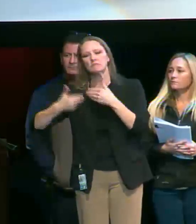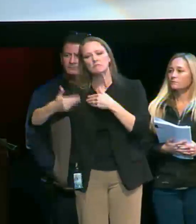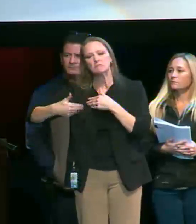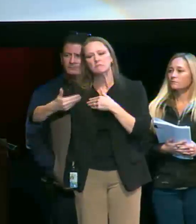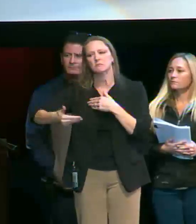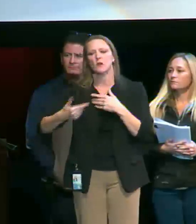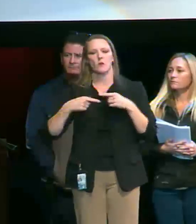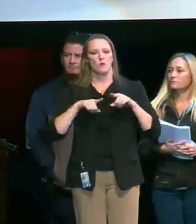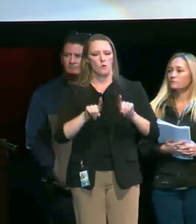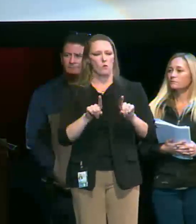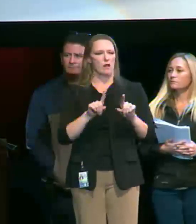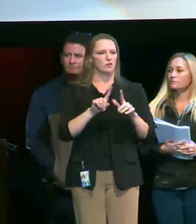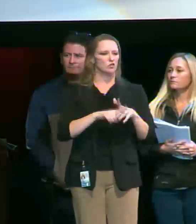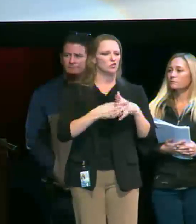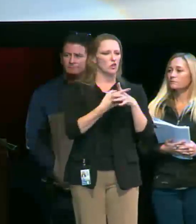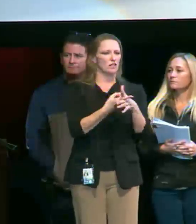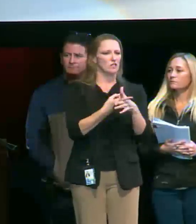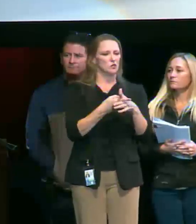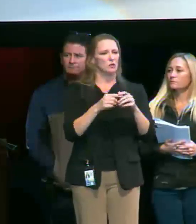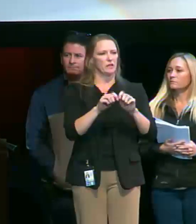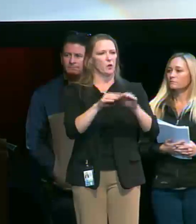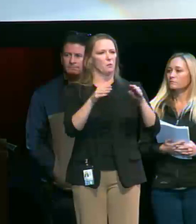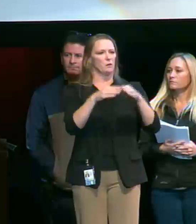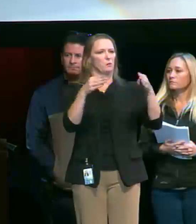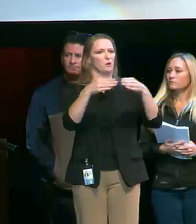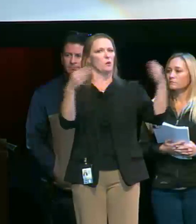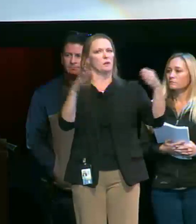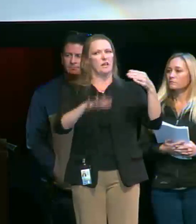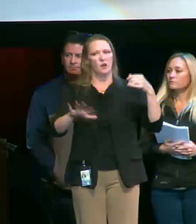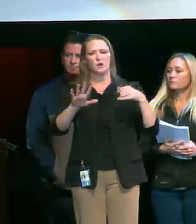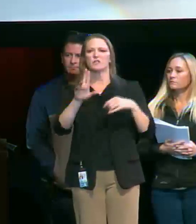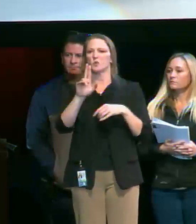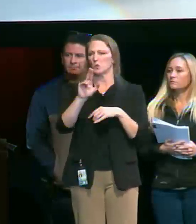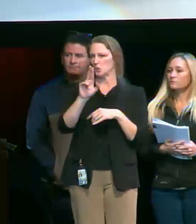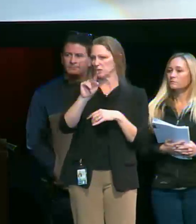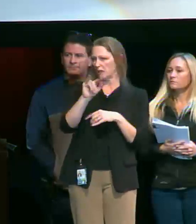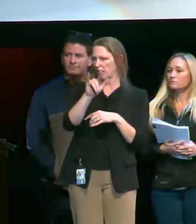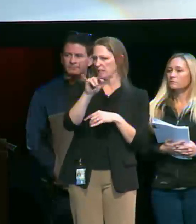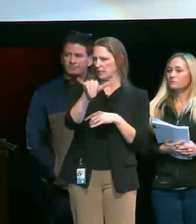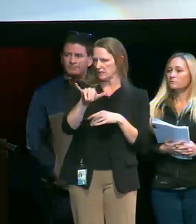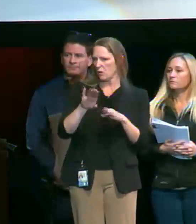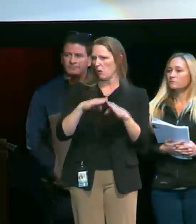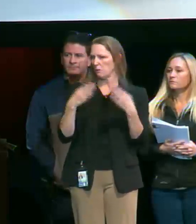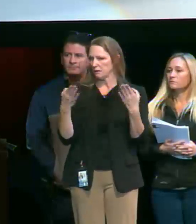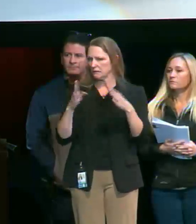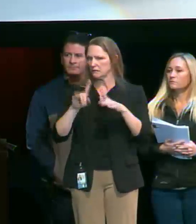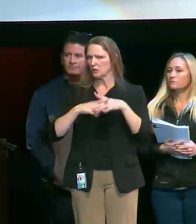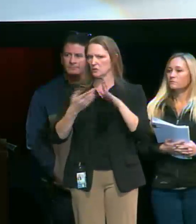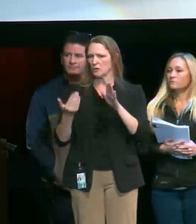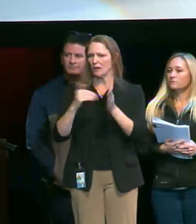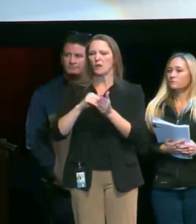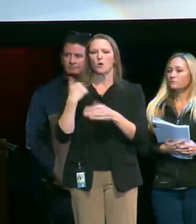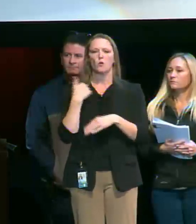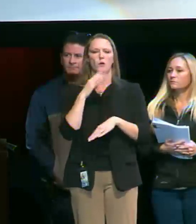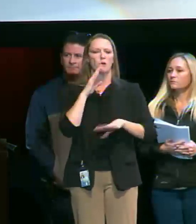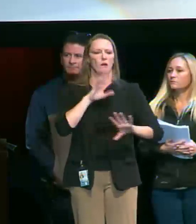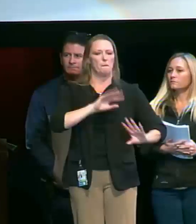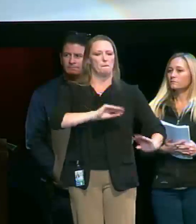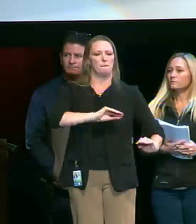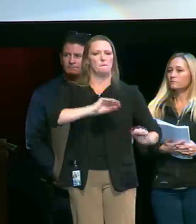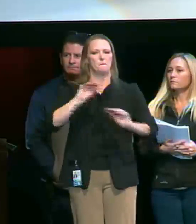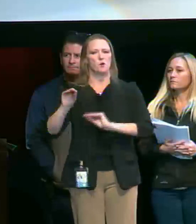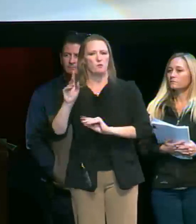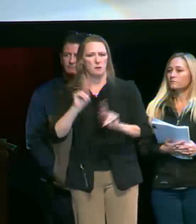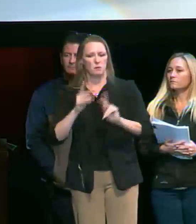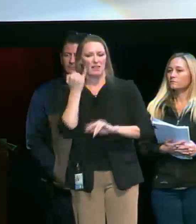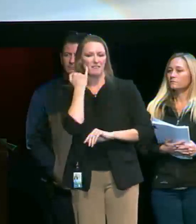process of releasing some of the outlying areas, we're going to be moving people who have had homes that have been severely damaged